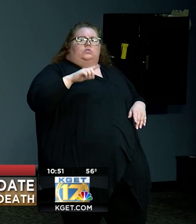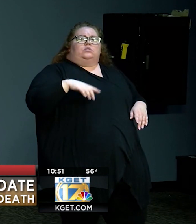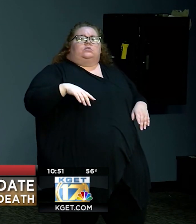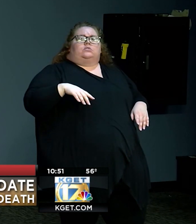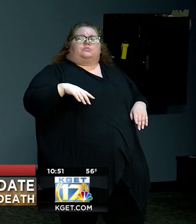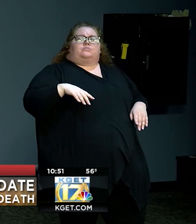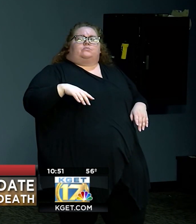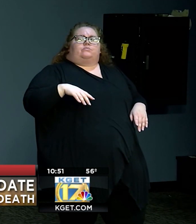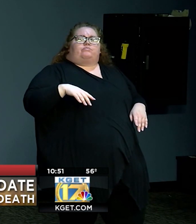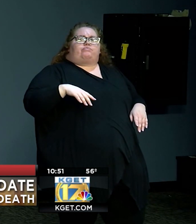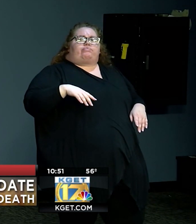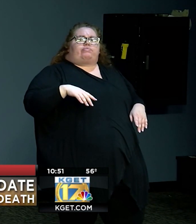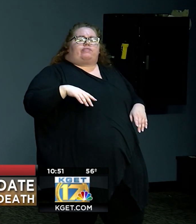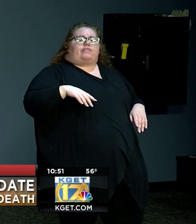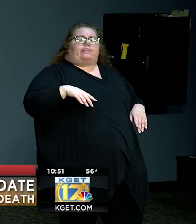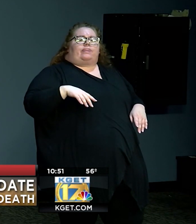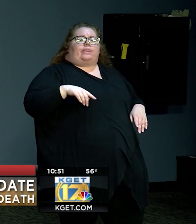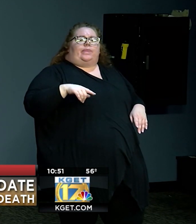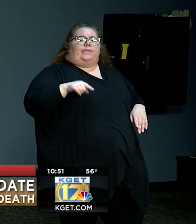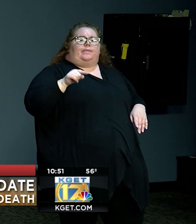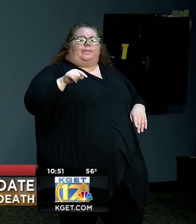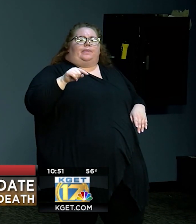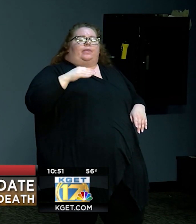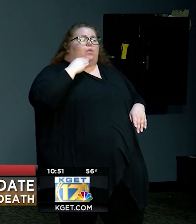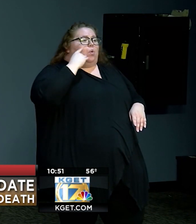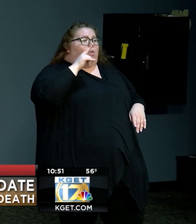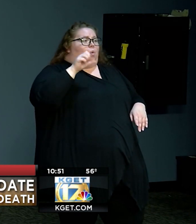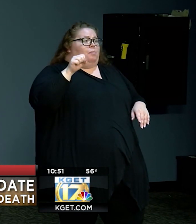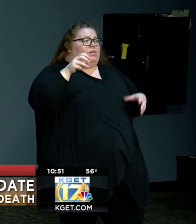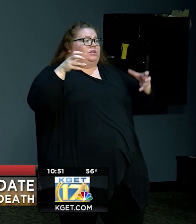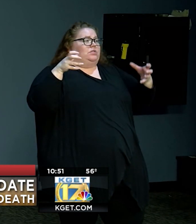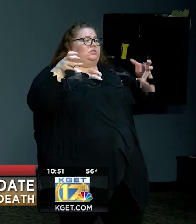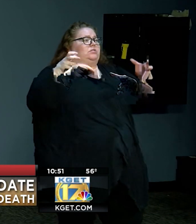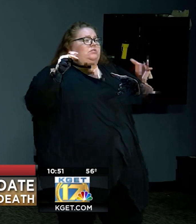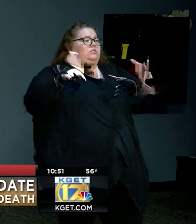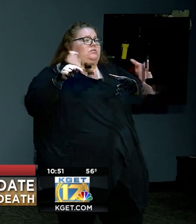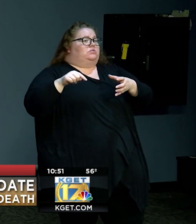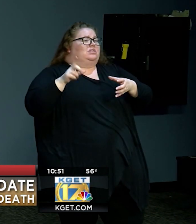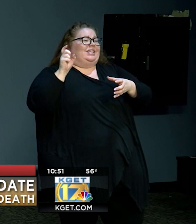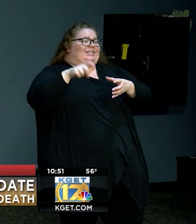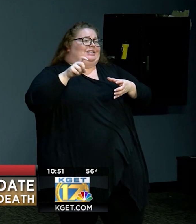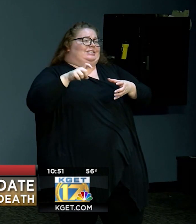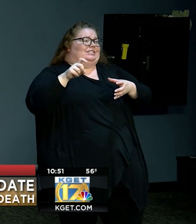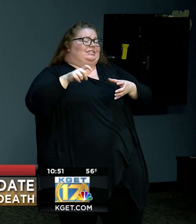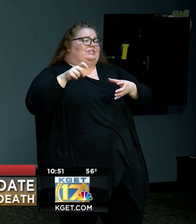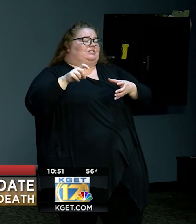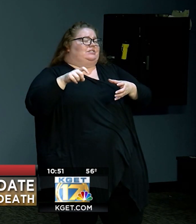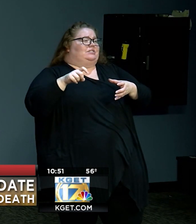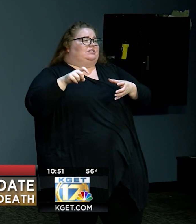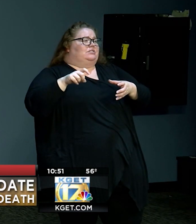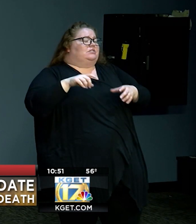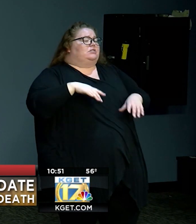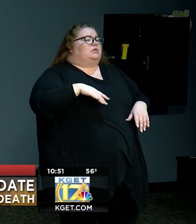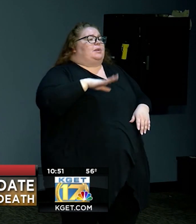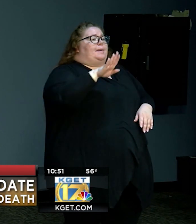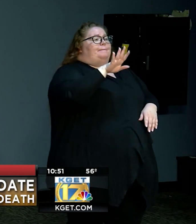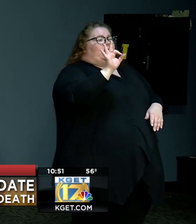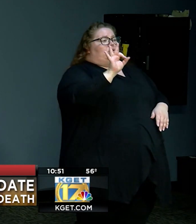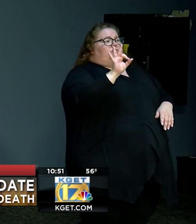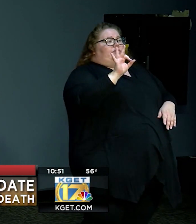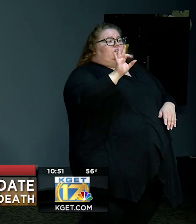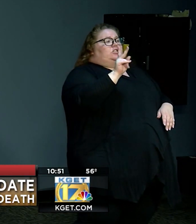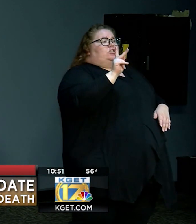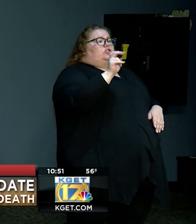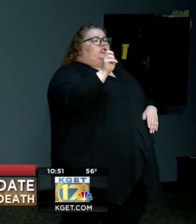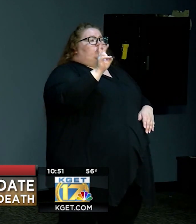So that is a clearly vulnerable and potential need in our community. So the Bakersfield Kern Regional